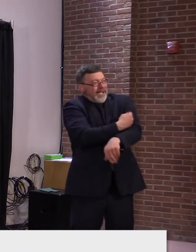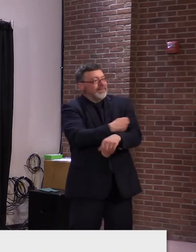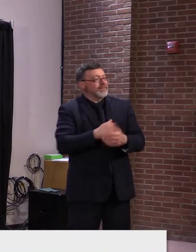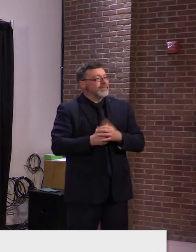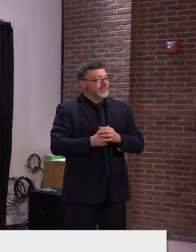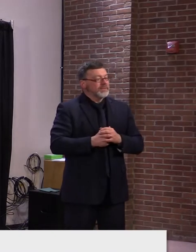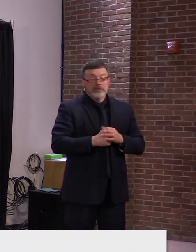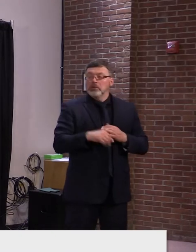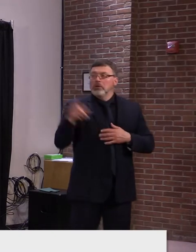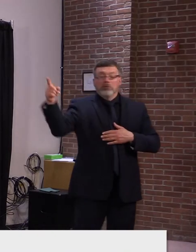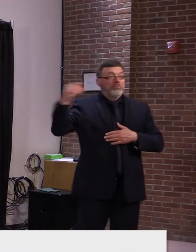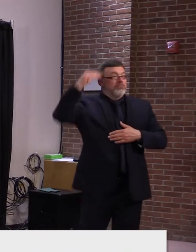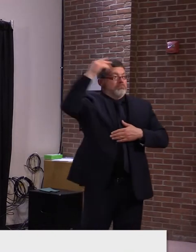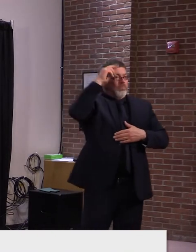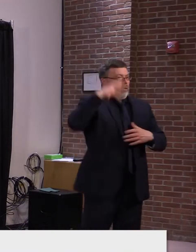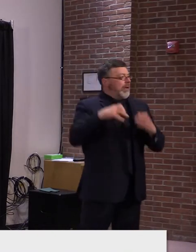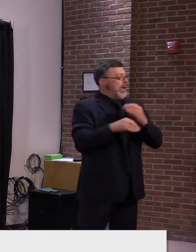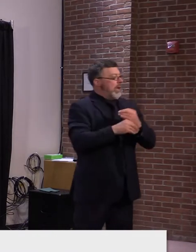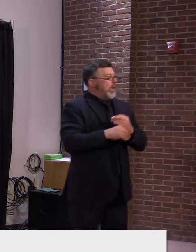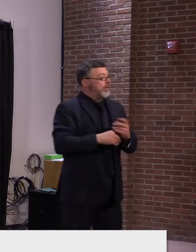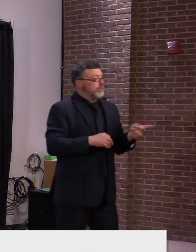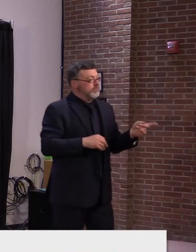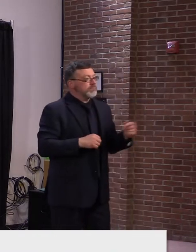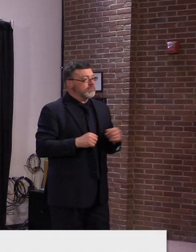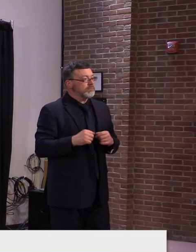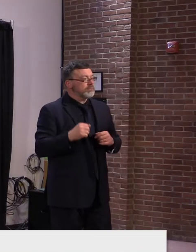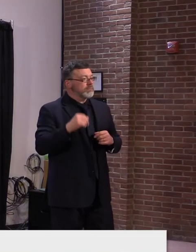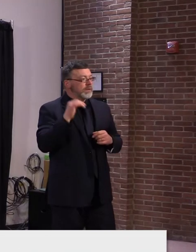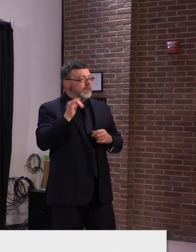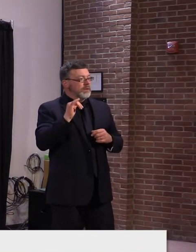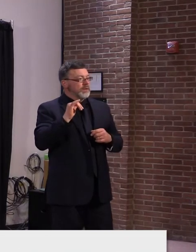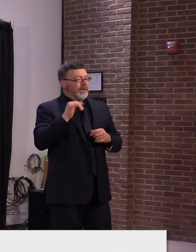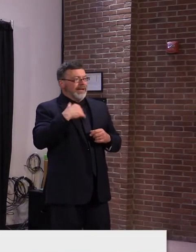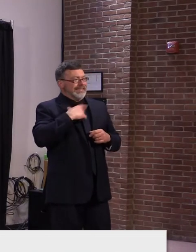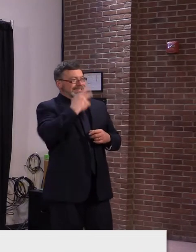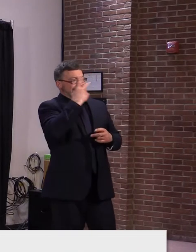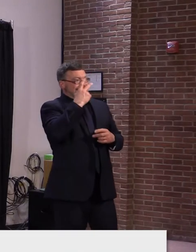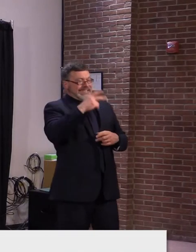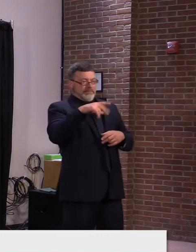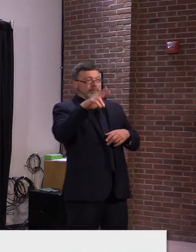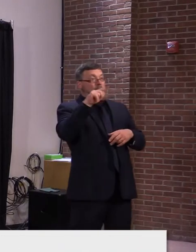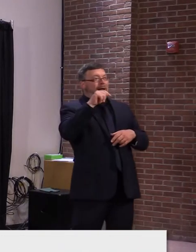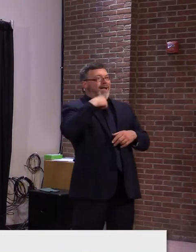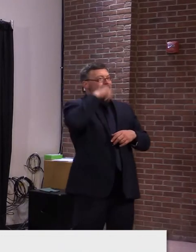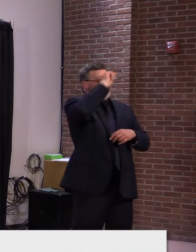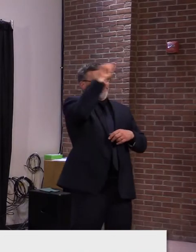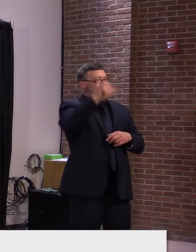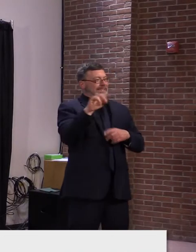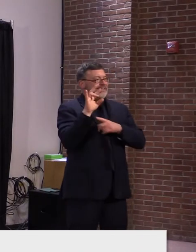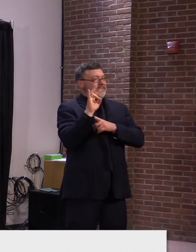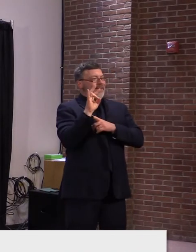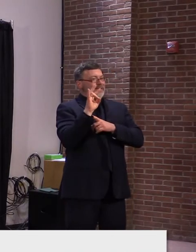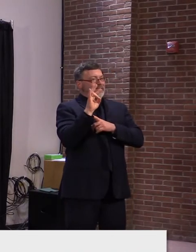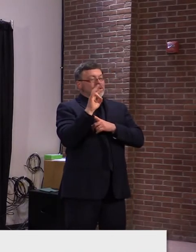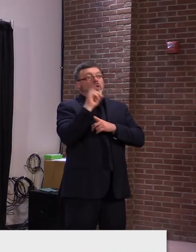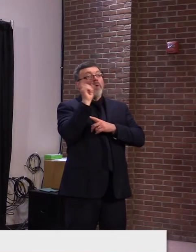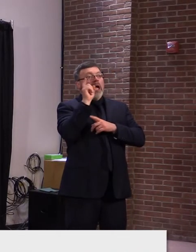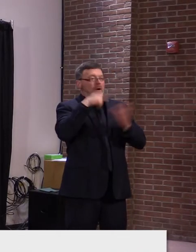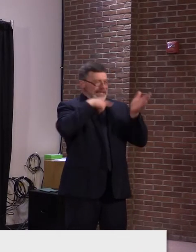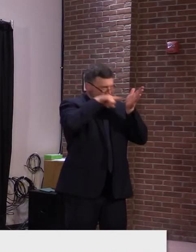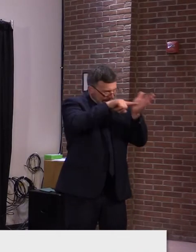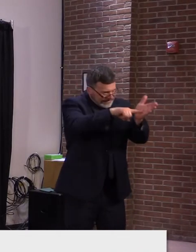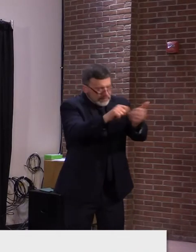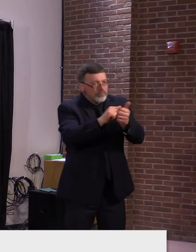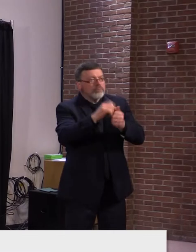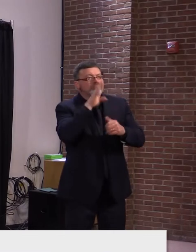So right now, I believe we have 7 sites in Vermont that will be doing the wastewater surveillance, not all of them up and running